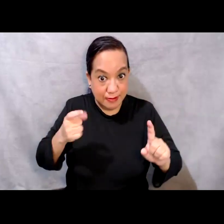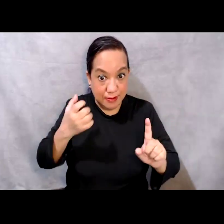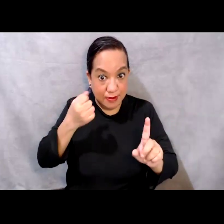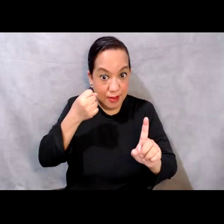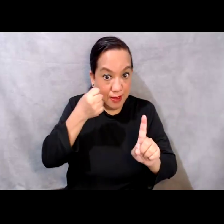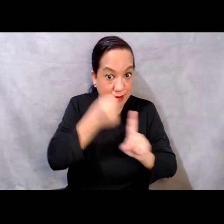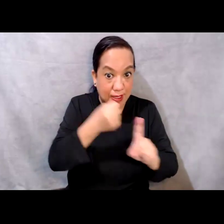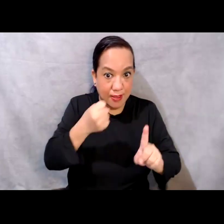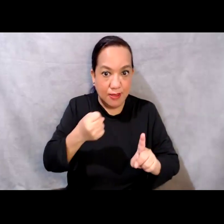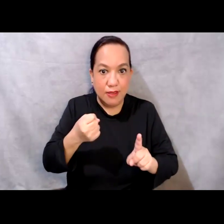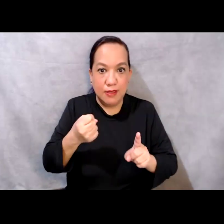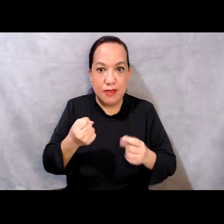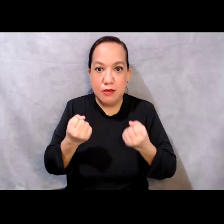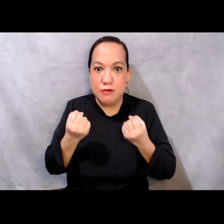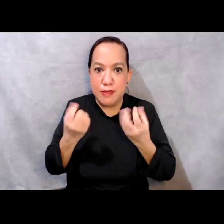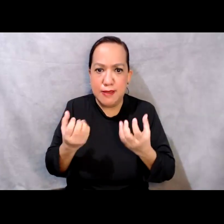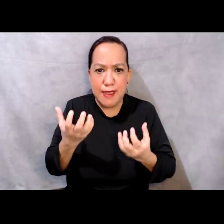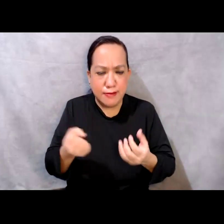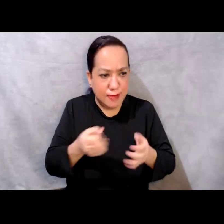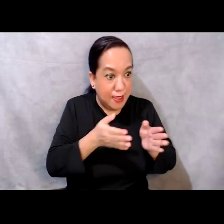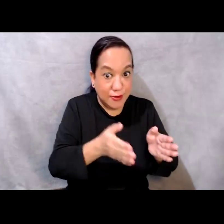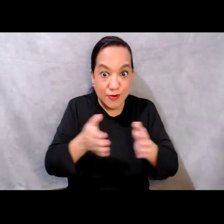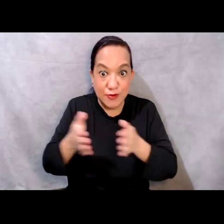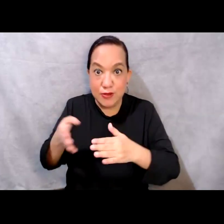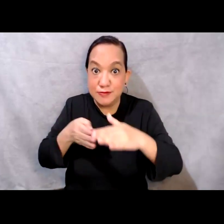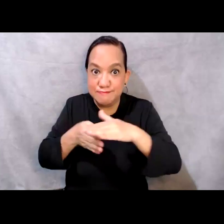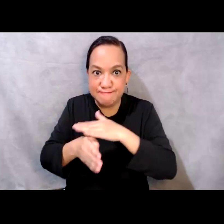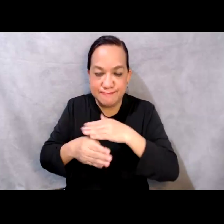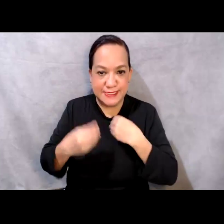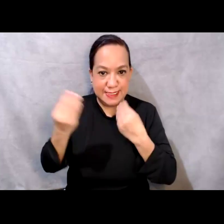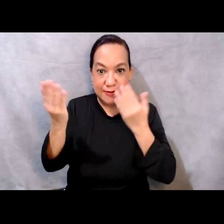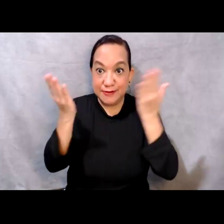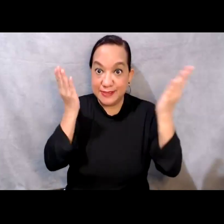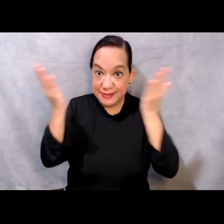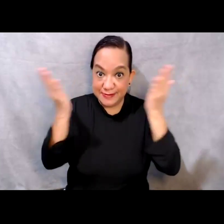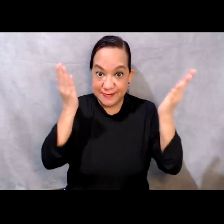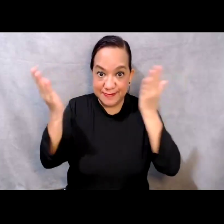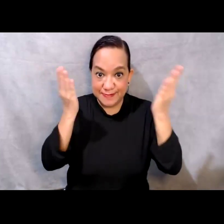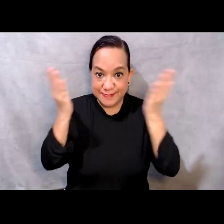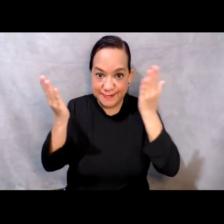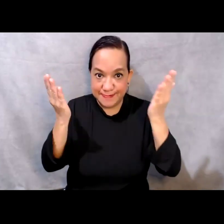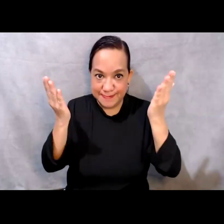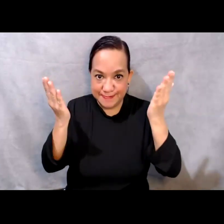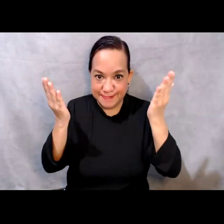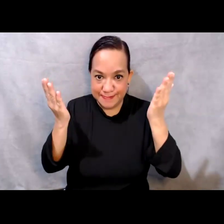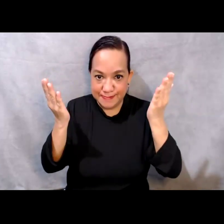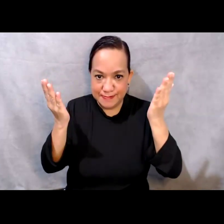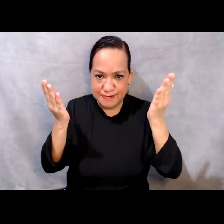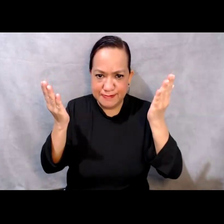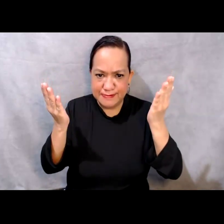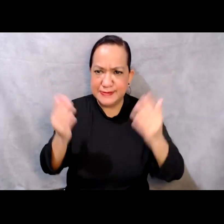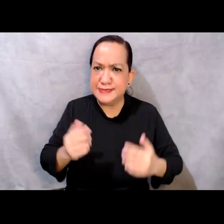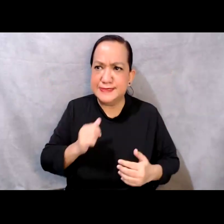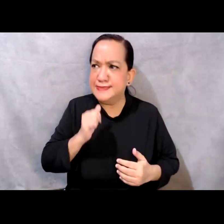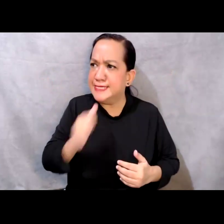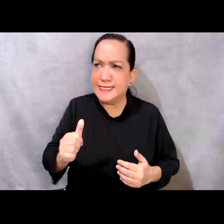those services. But those services should not be a prohibition or a limitation factor to come to an